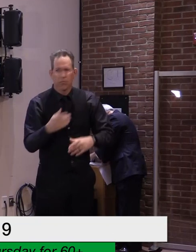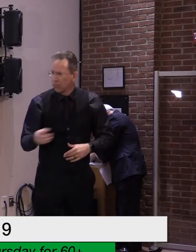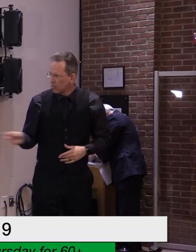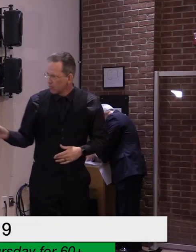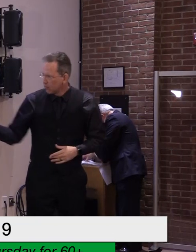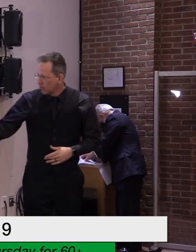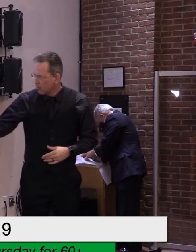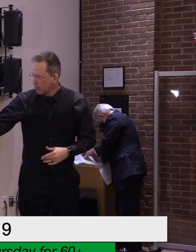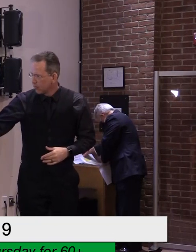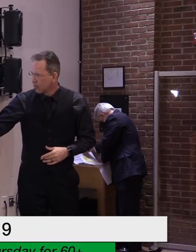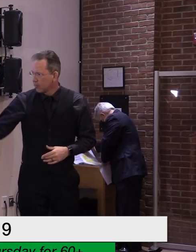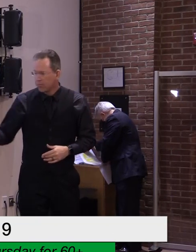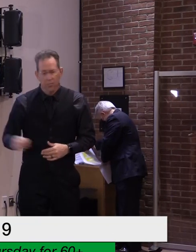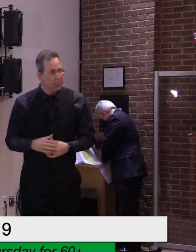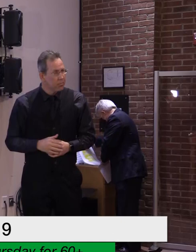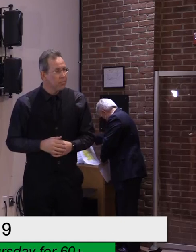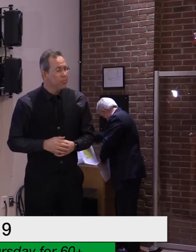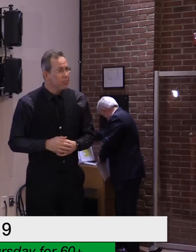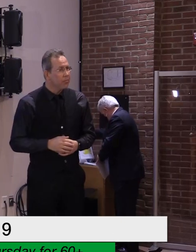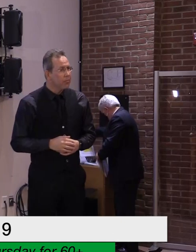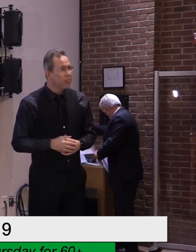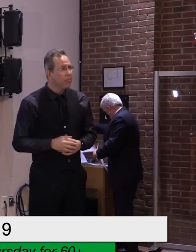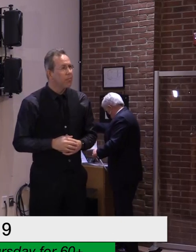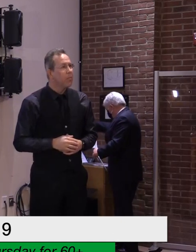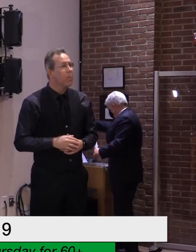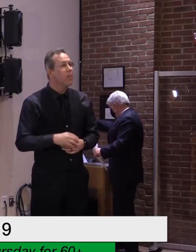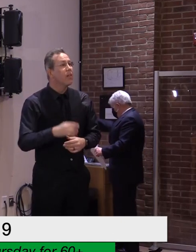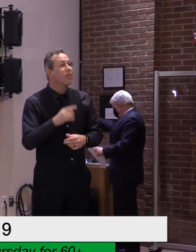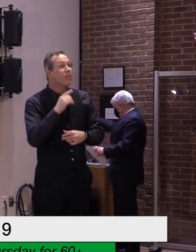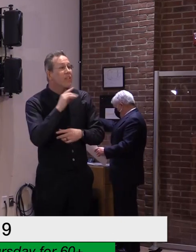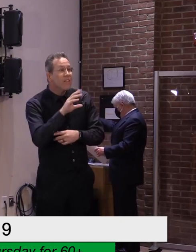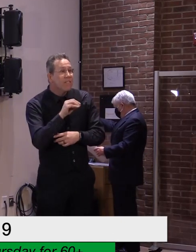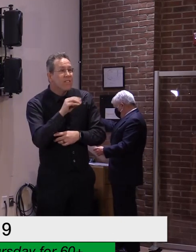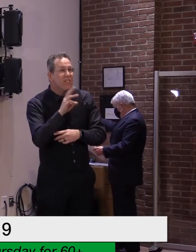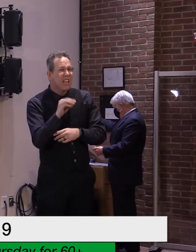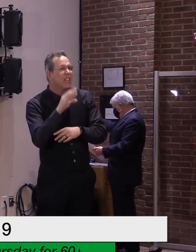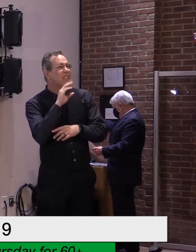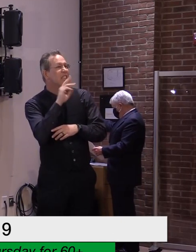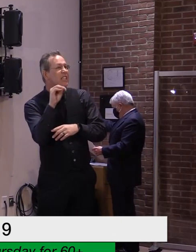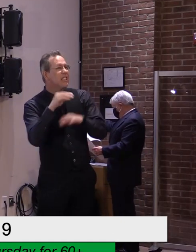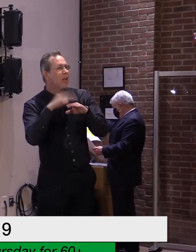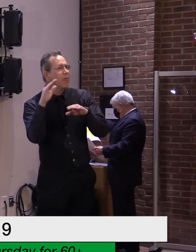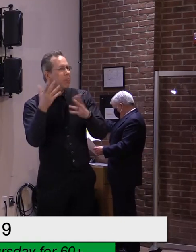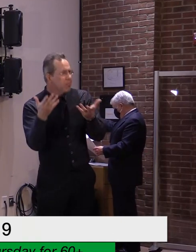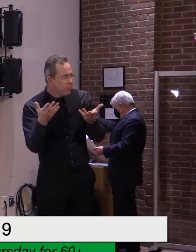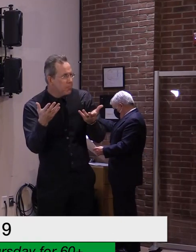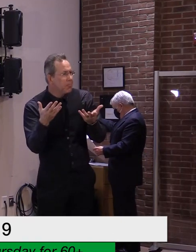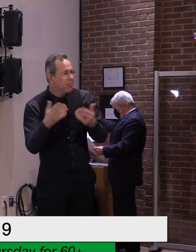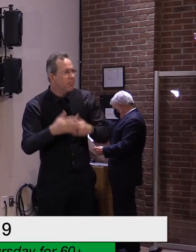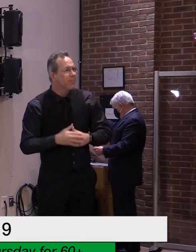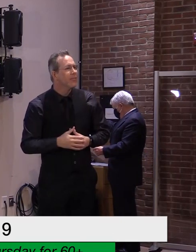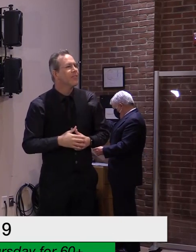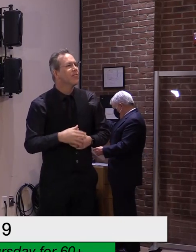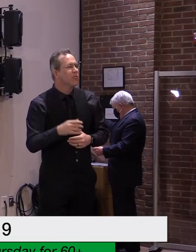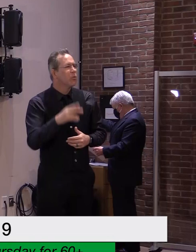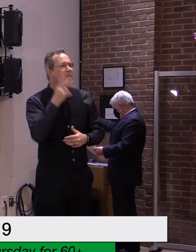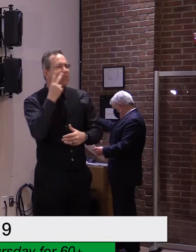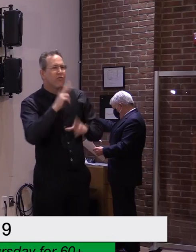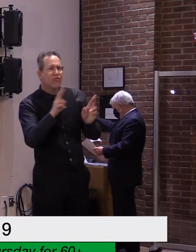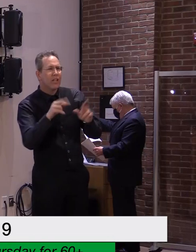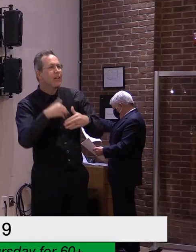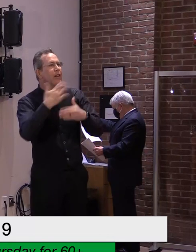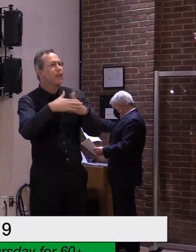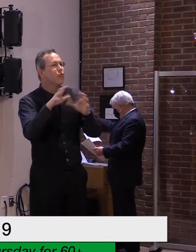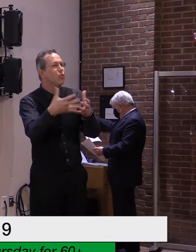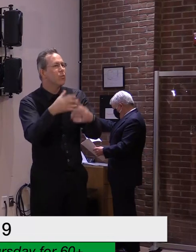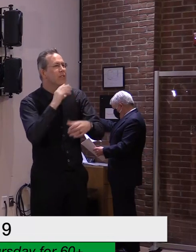to the mid 60s, and many more ready to get vaccinated in the days and weeks ahead. And when we look